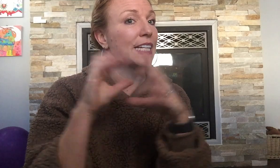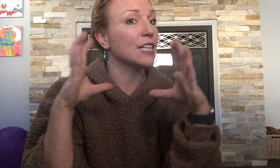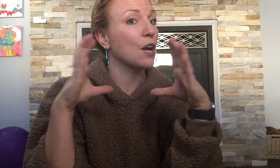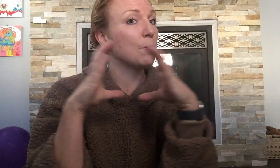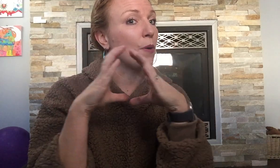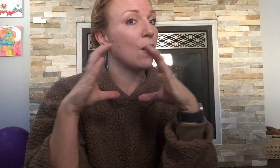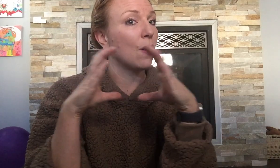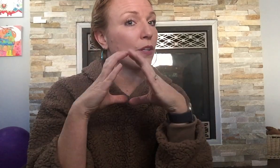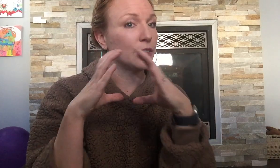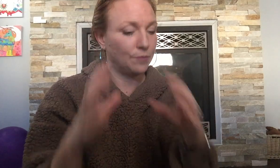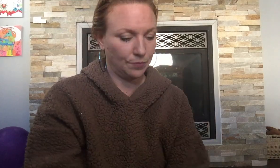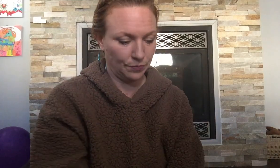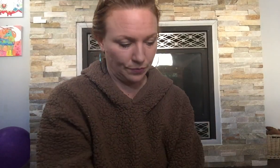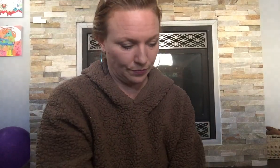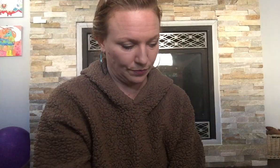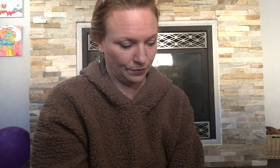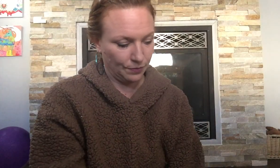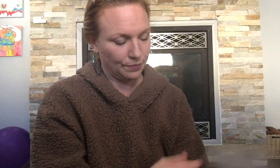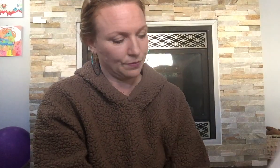and a ball?